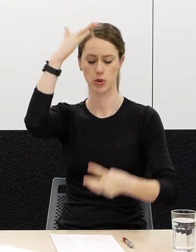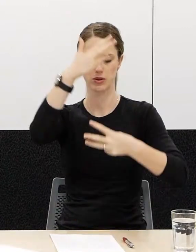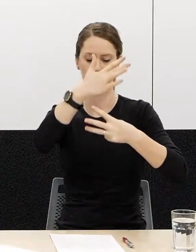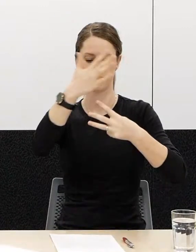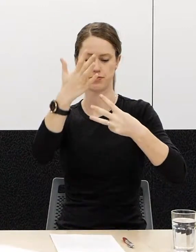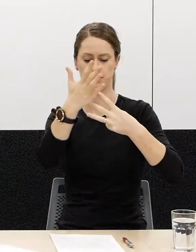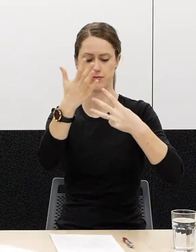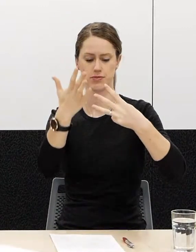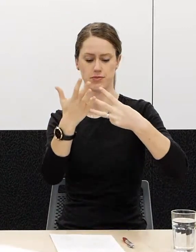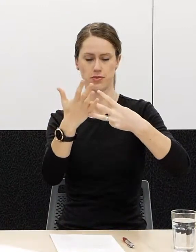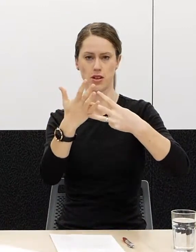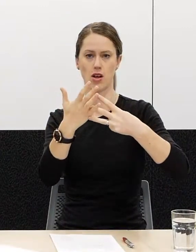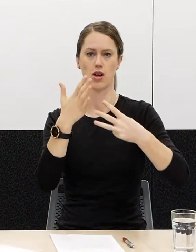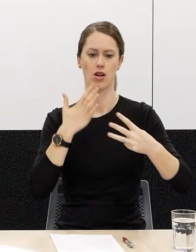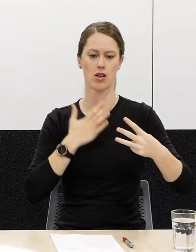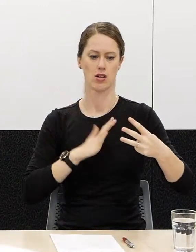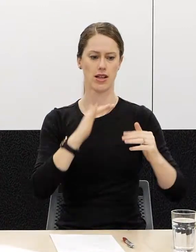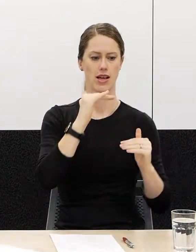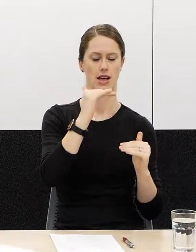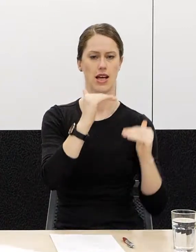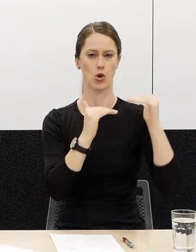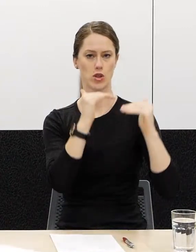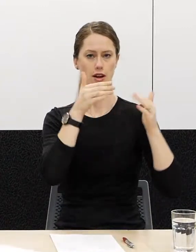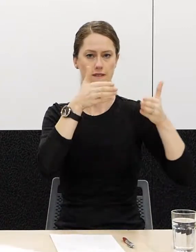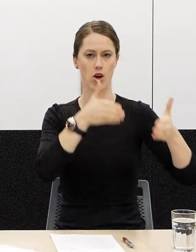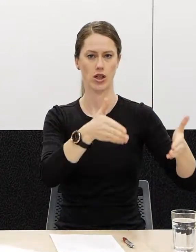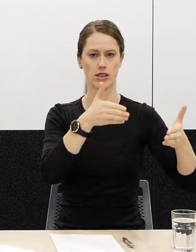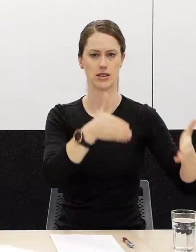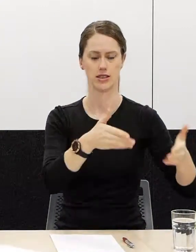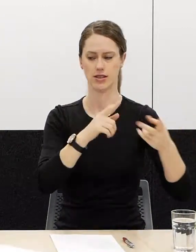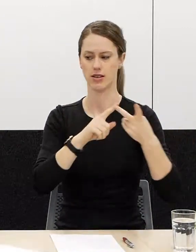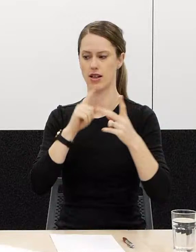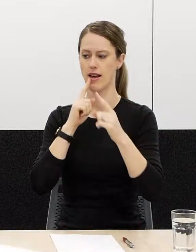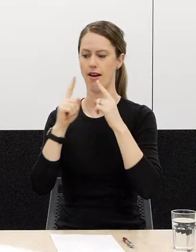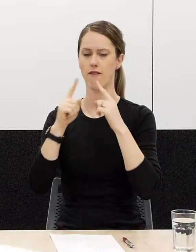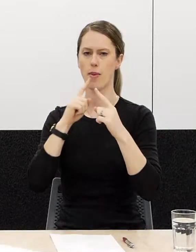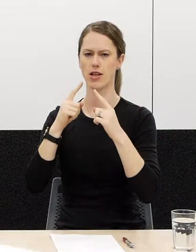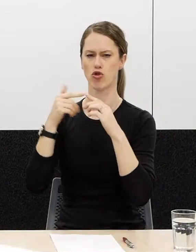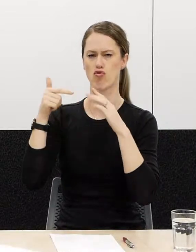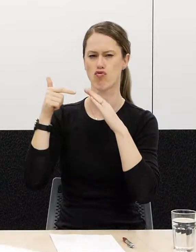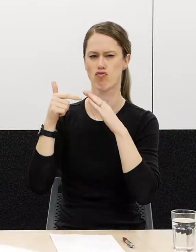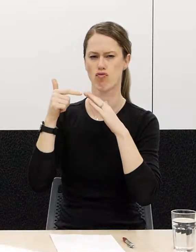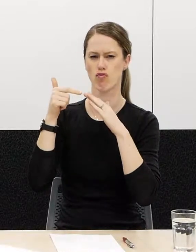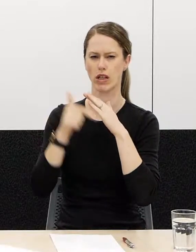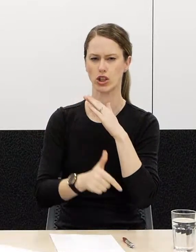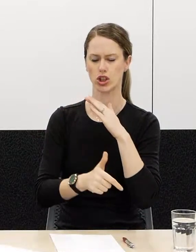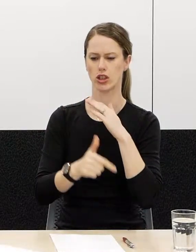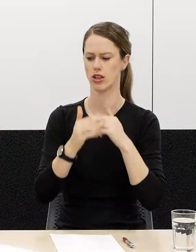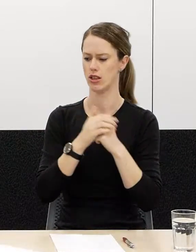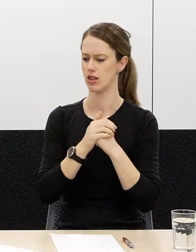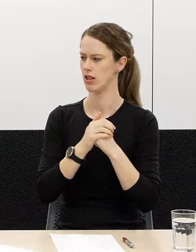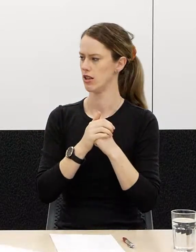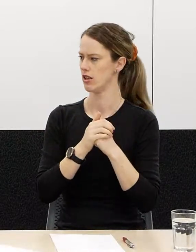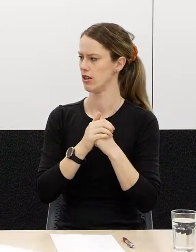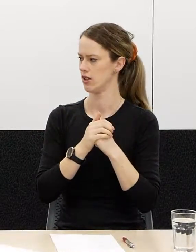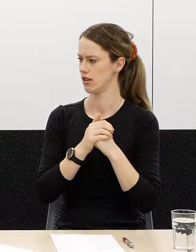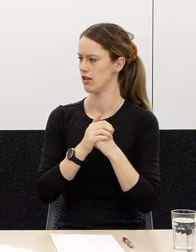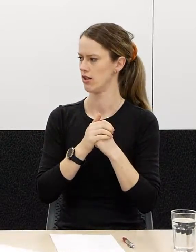plan being equity focused, information rich, and outcome knowledge